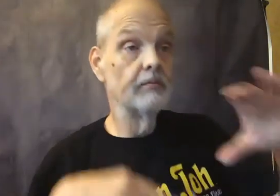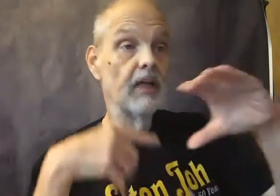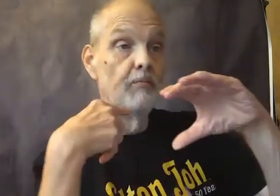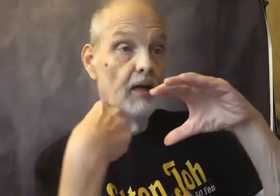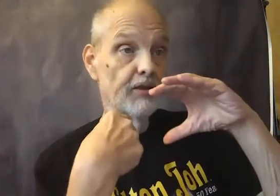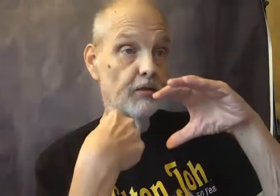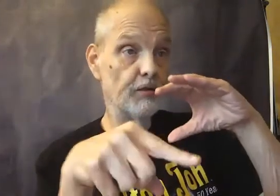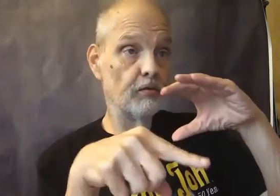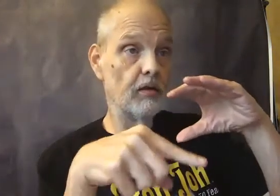Email I showed you